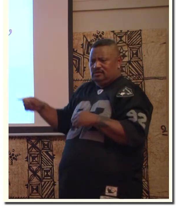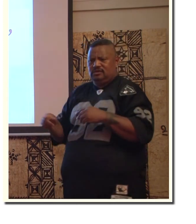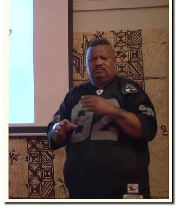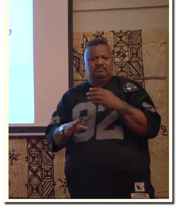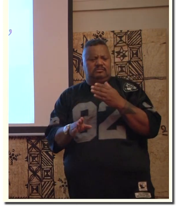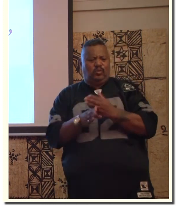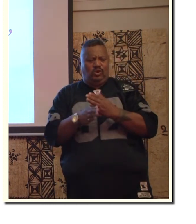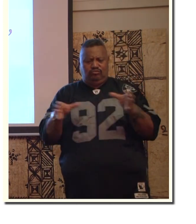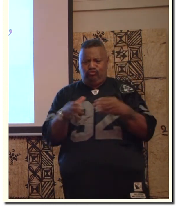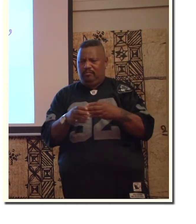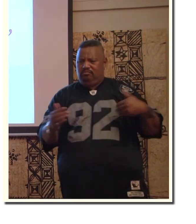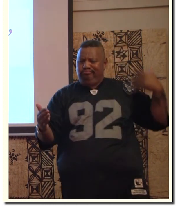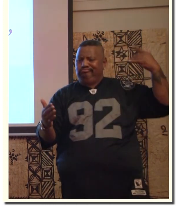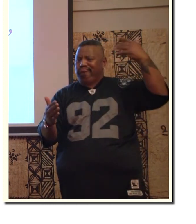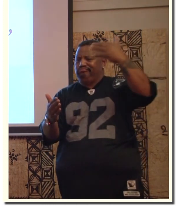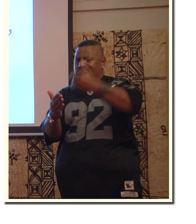Manaturi